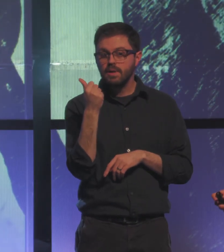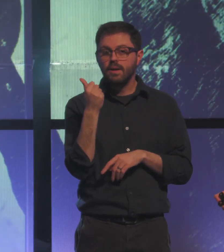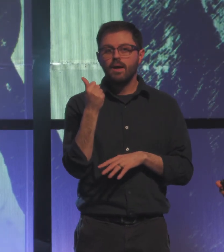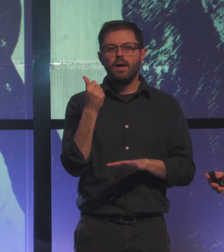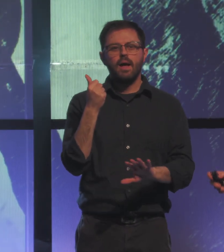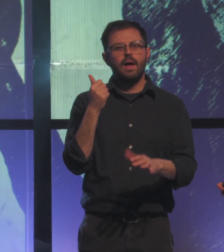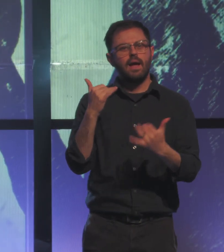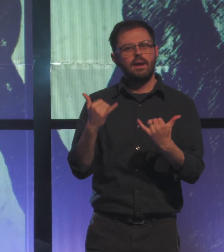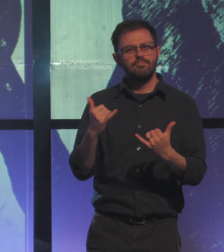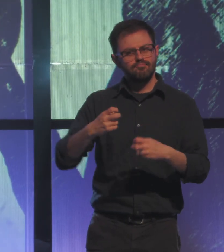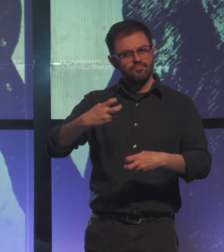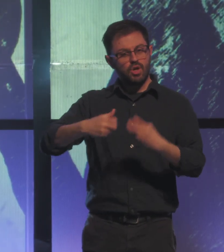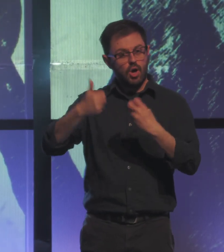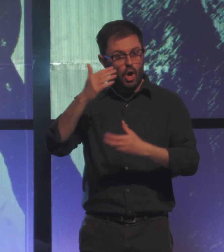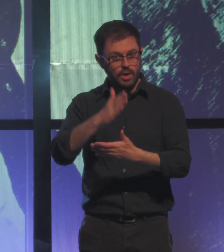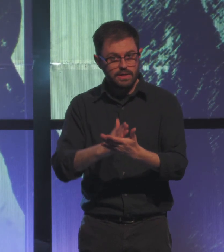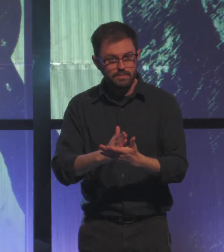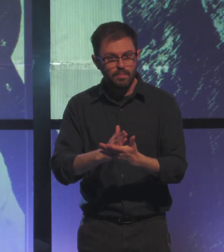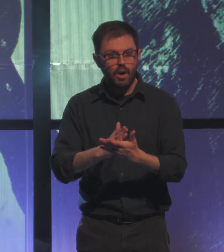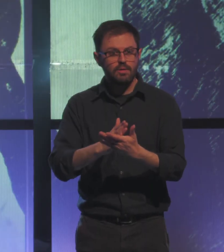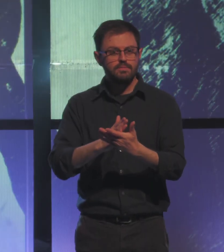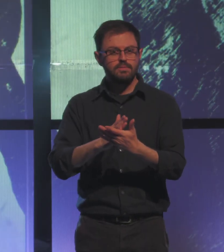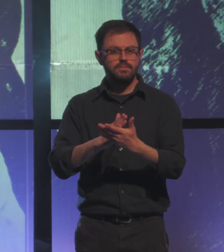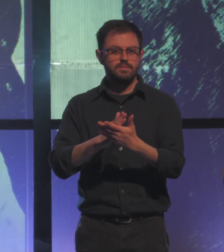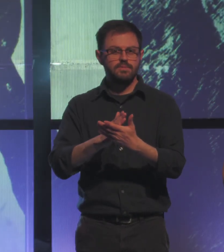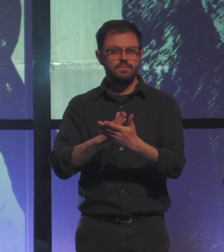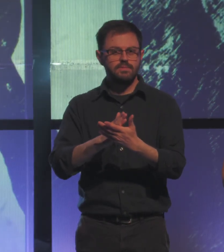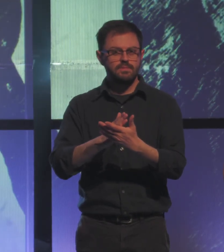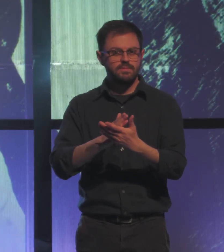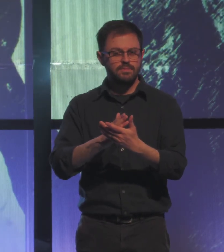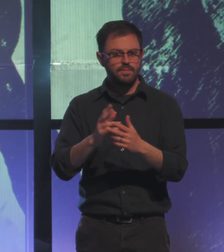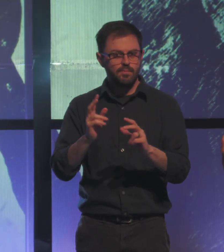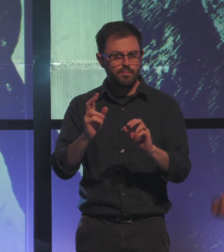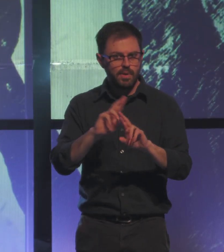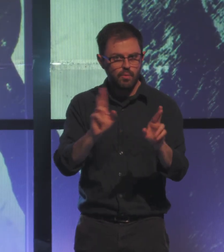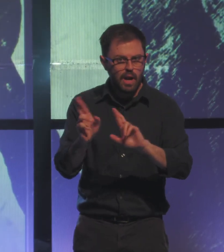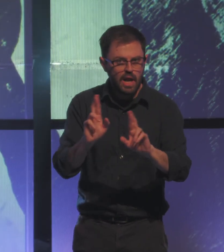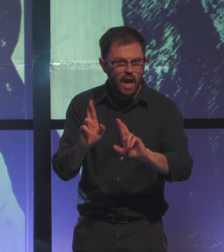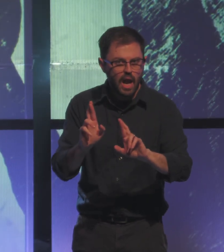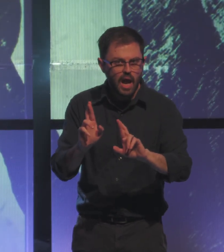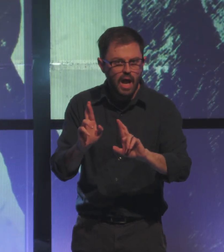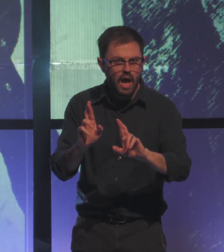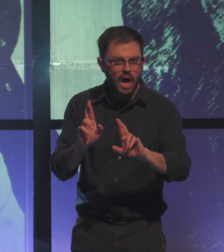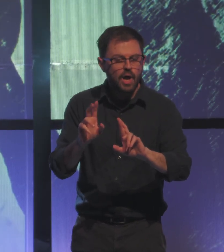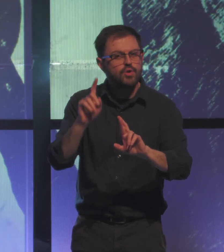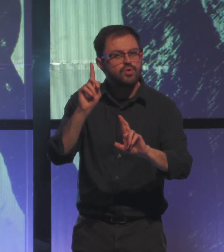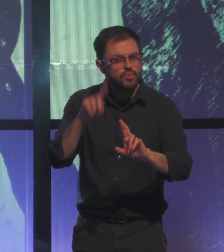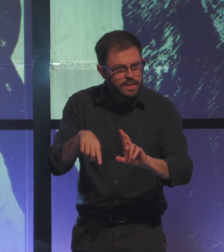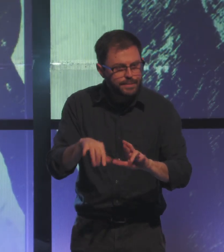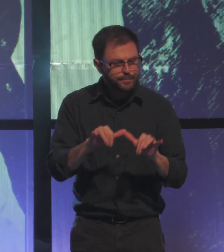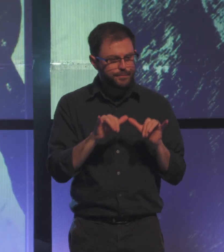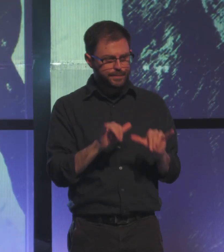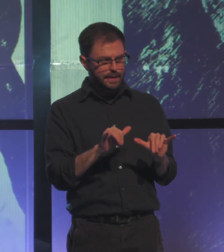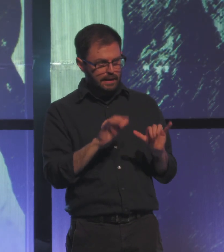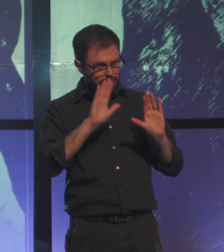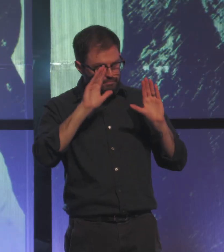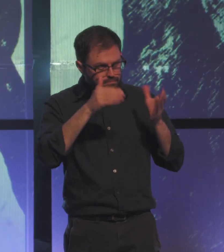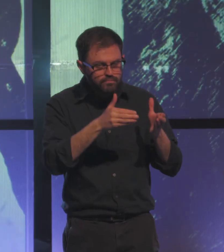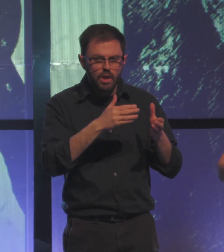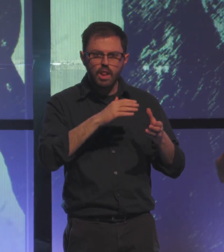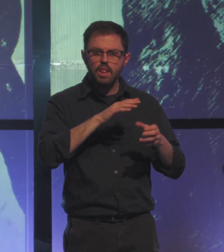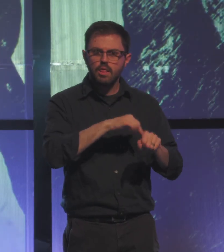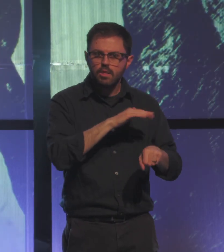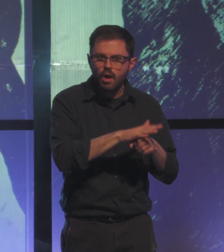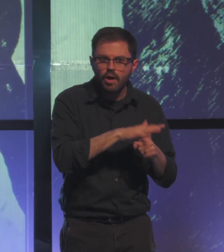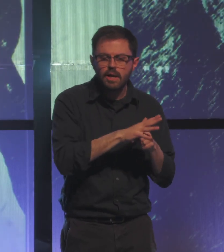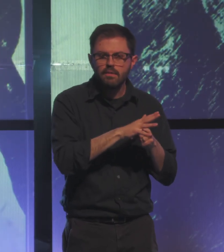everyone, hold your horses, as I've heard many times. Stay present long enough to actually hear the answer, right?